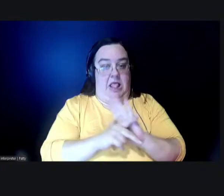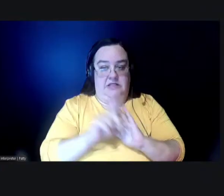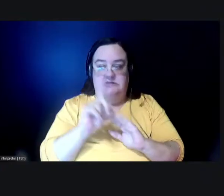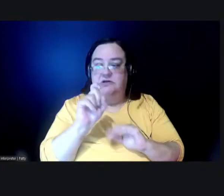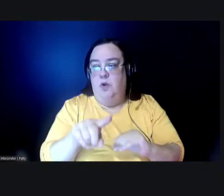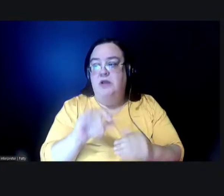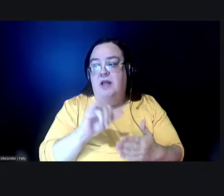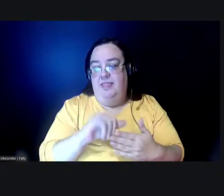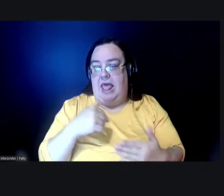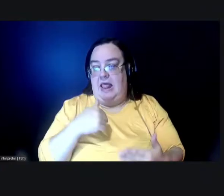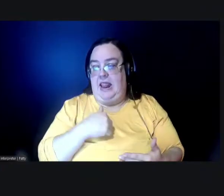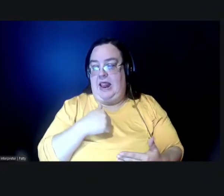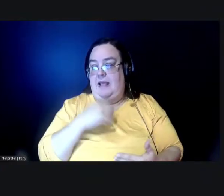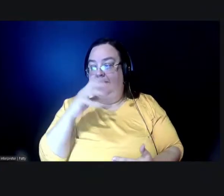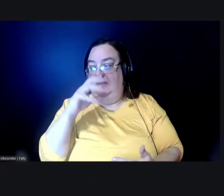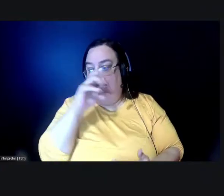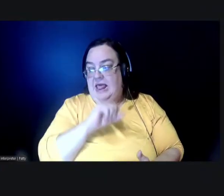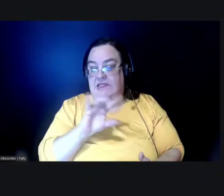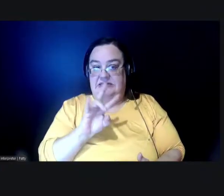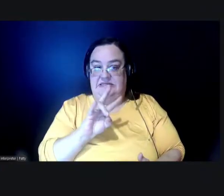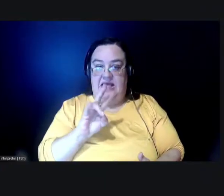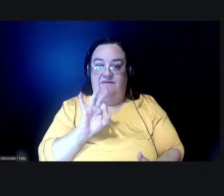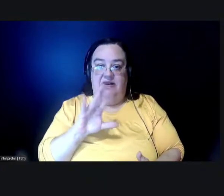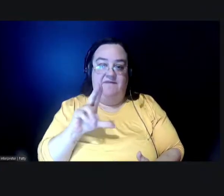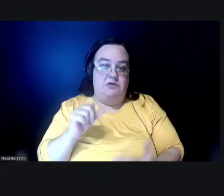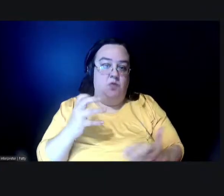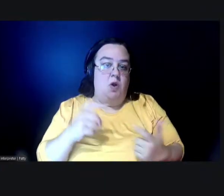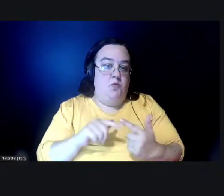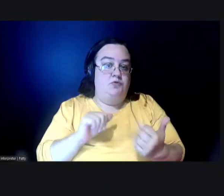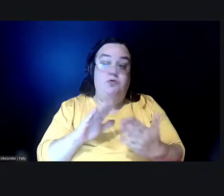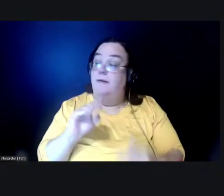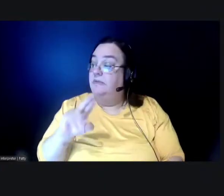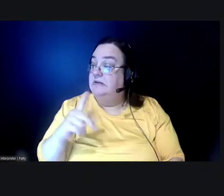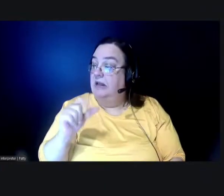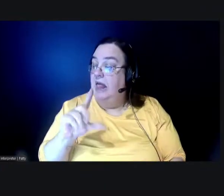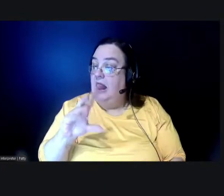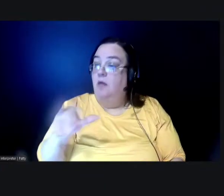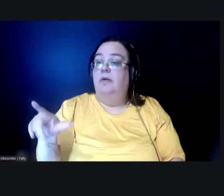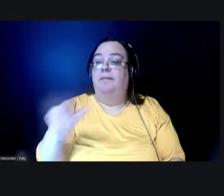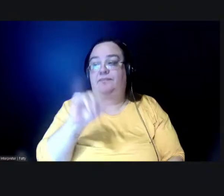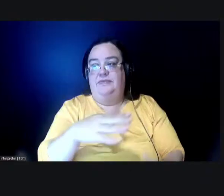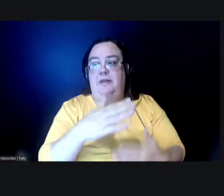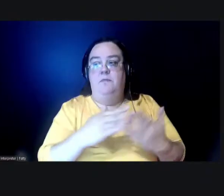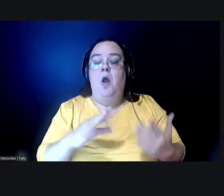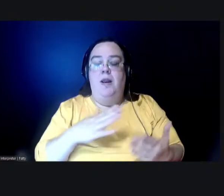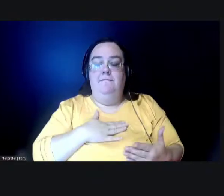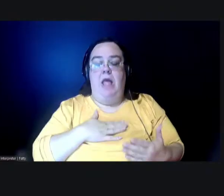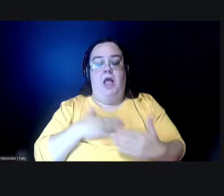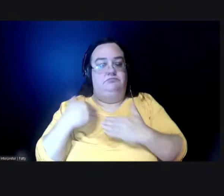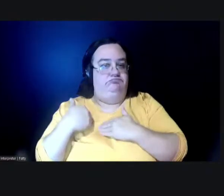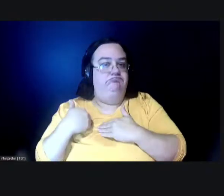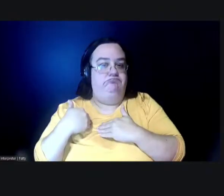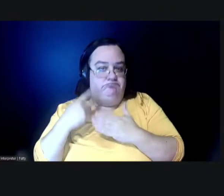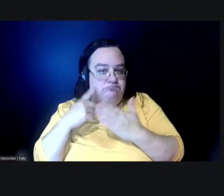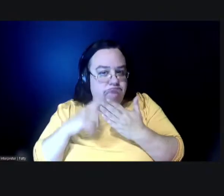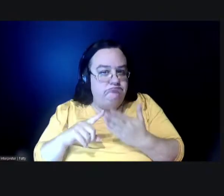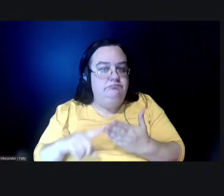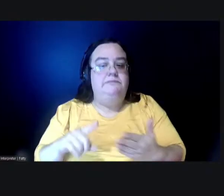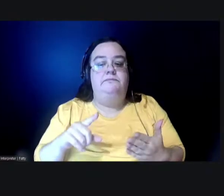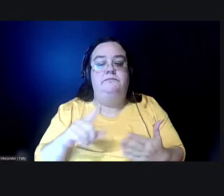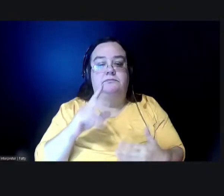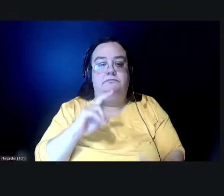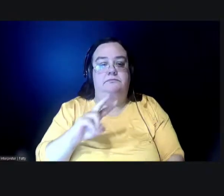I'm guessing the 7 of us would want to address. Mr. Galloway, did you have And that's part of my due diligence because,